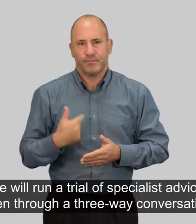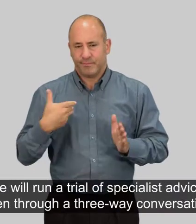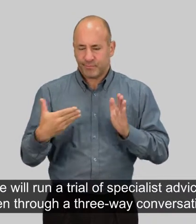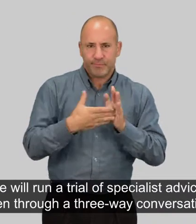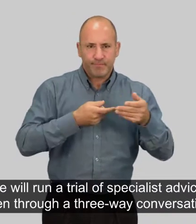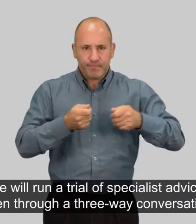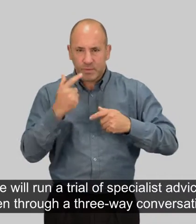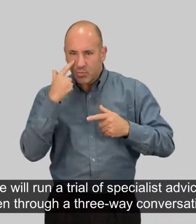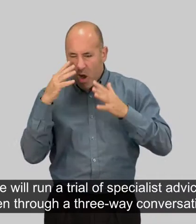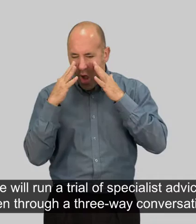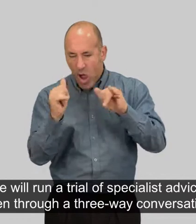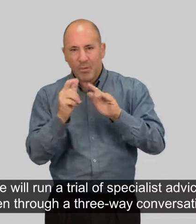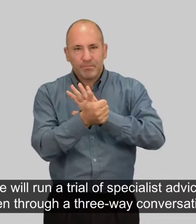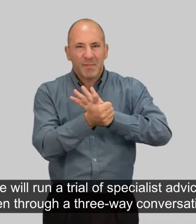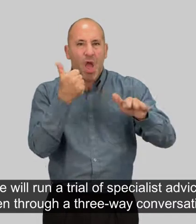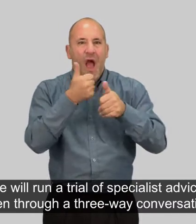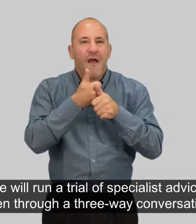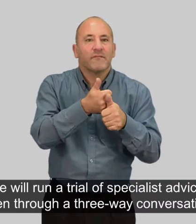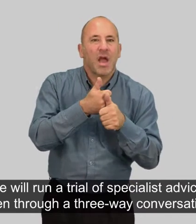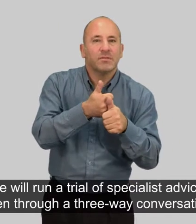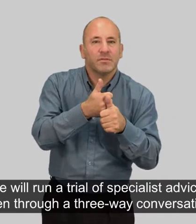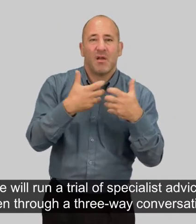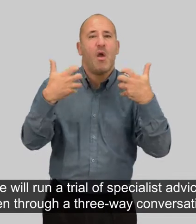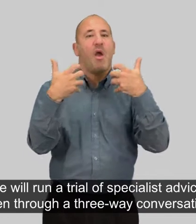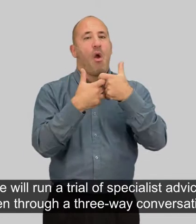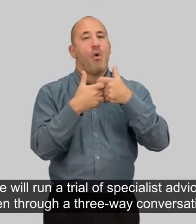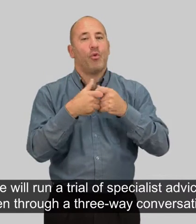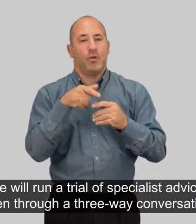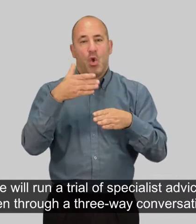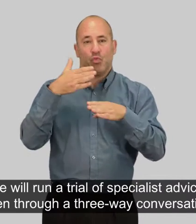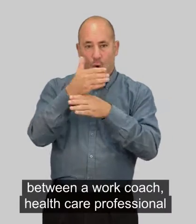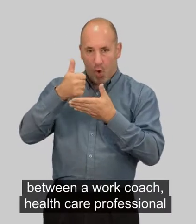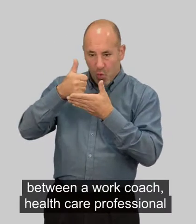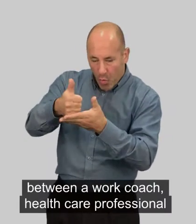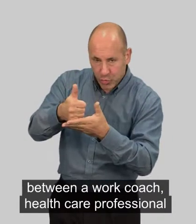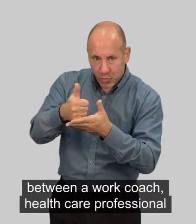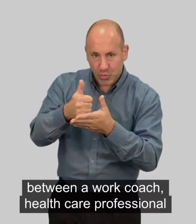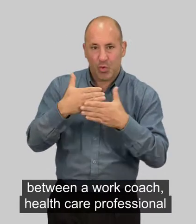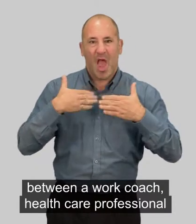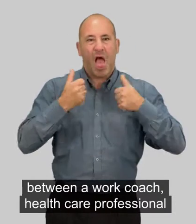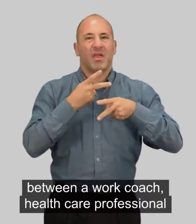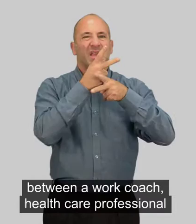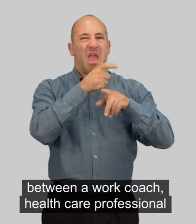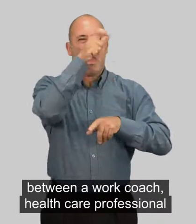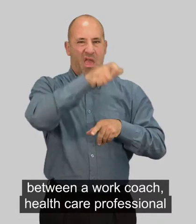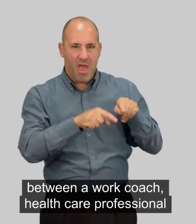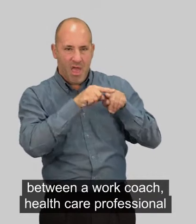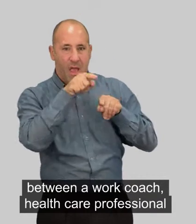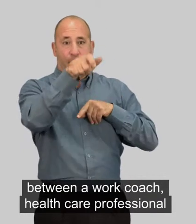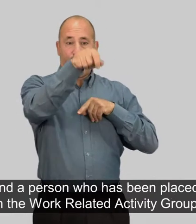We will run a trial of specialist advice given through a three-way conversation between a work coach, healthcare professional, and